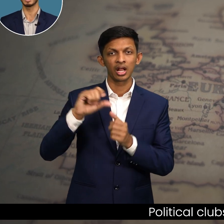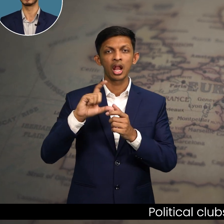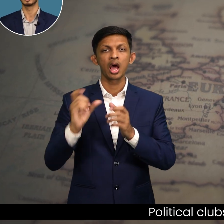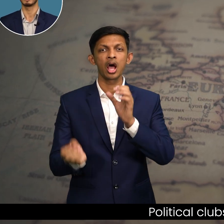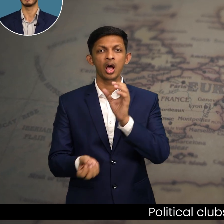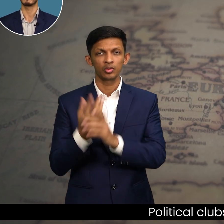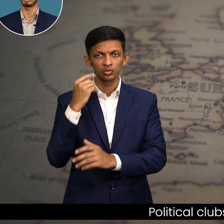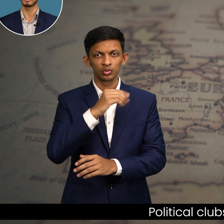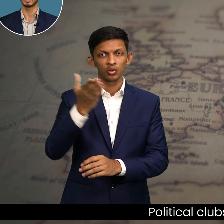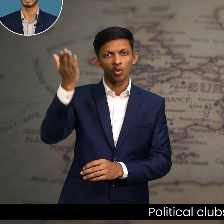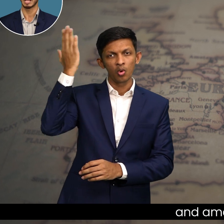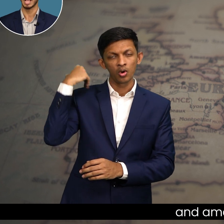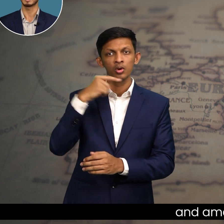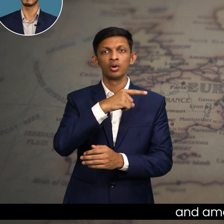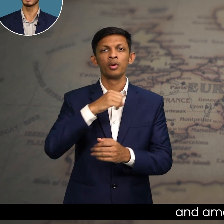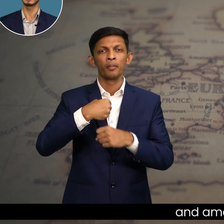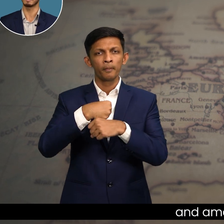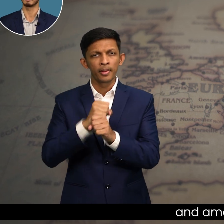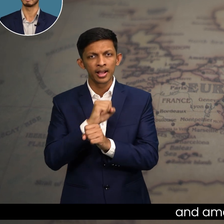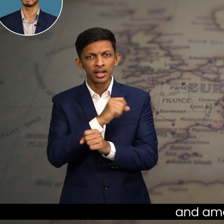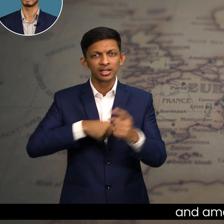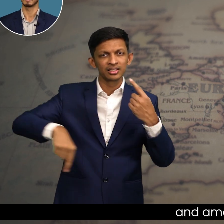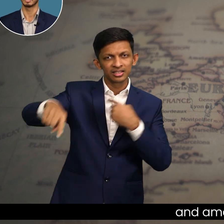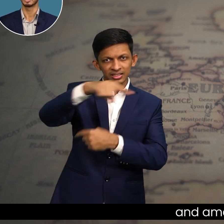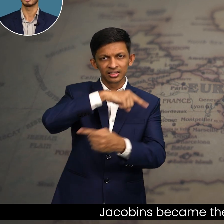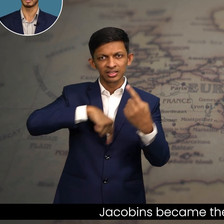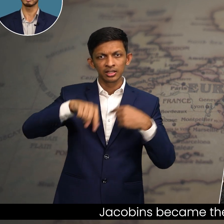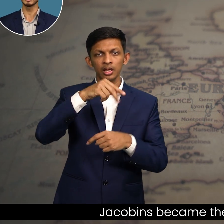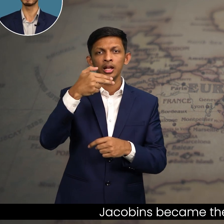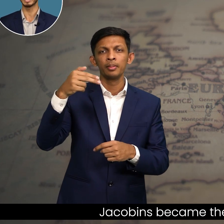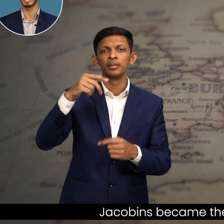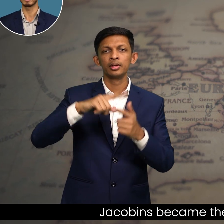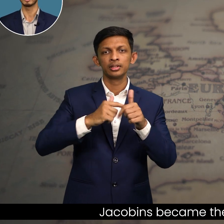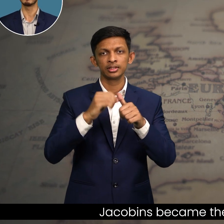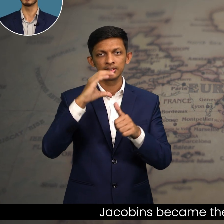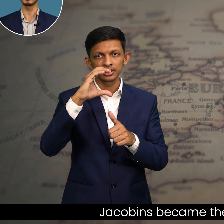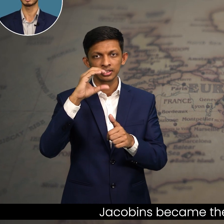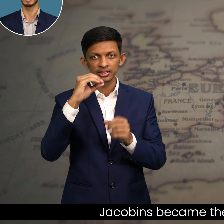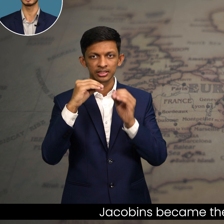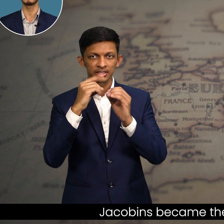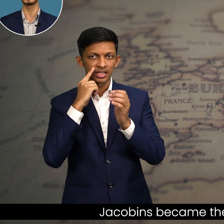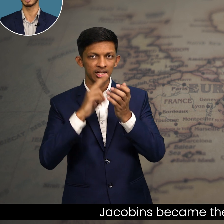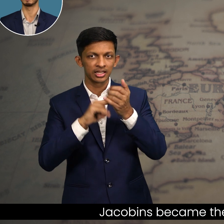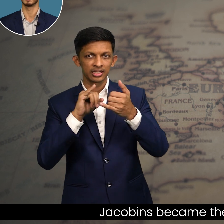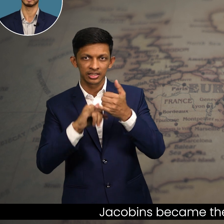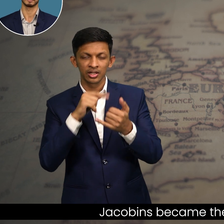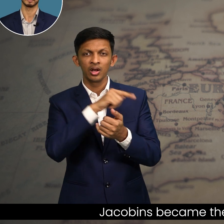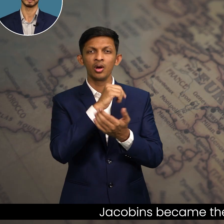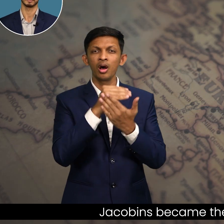Political clubs were formed, and among them, Jacobins became the most successful